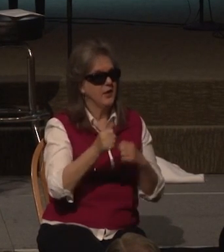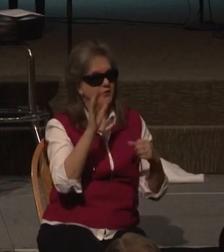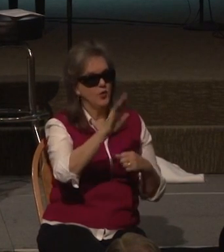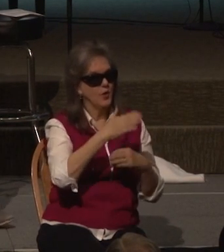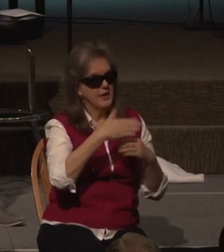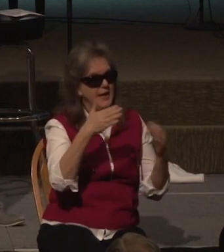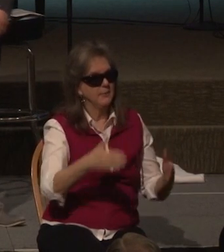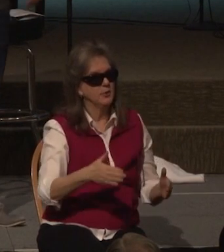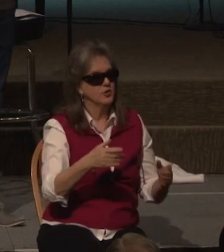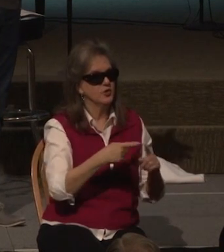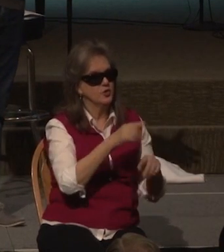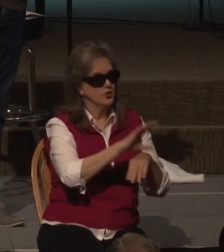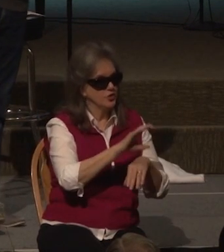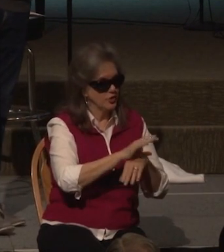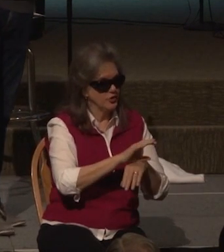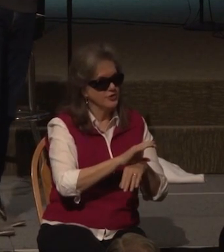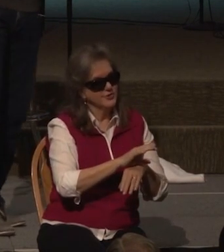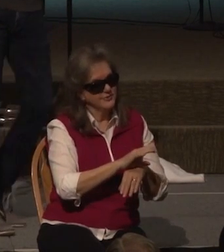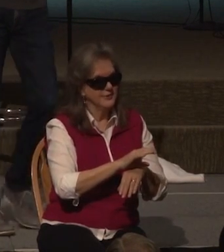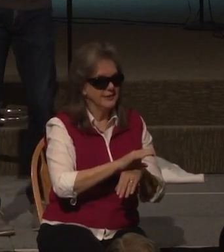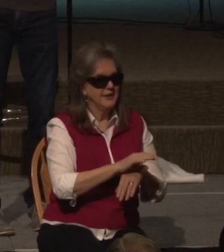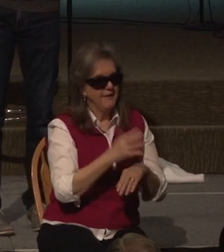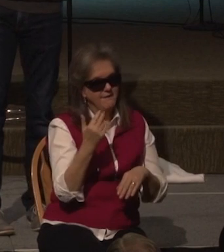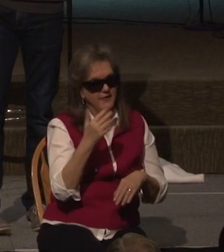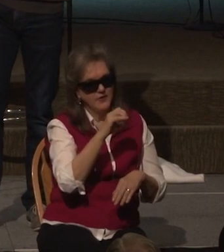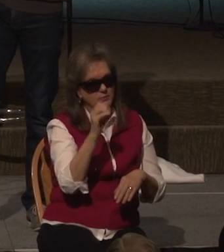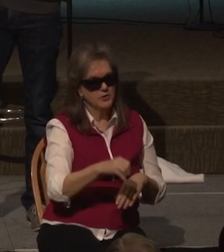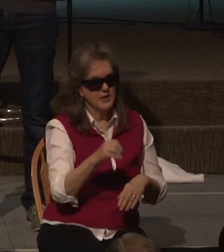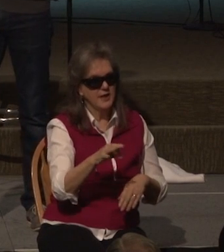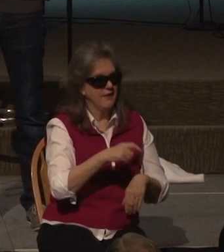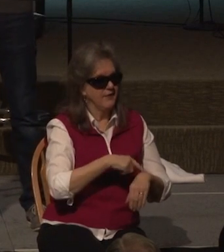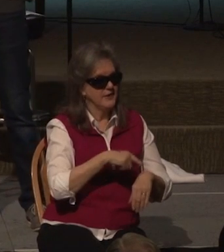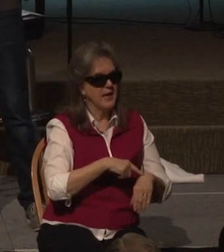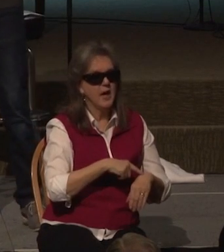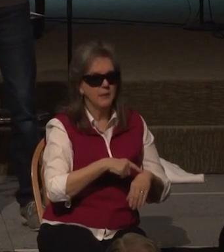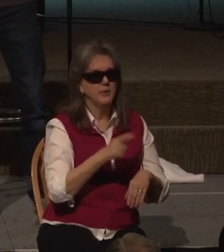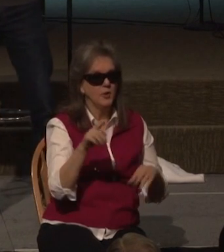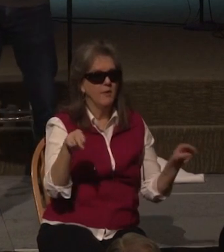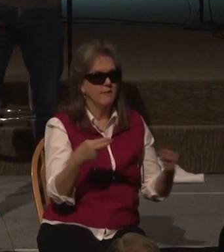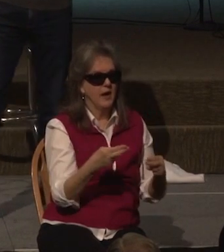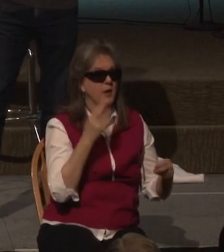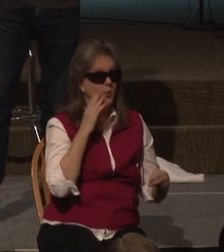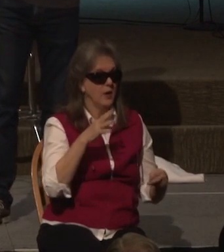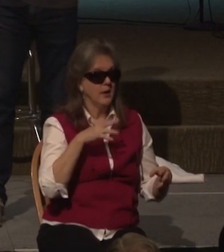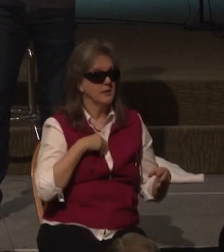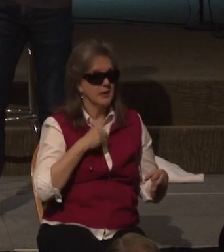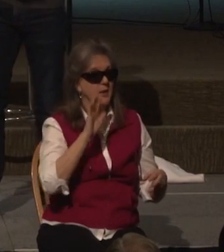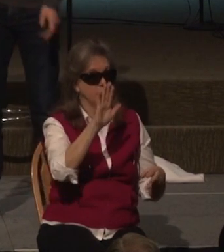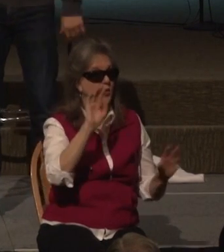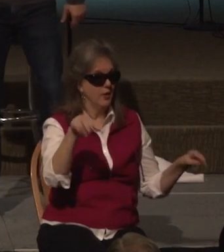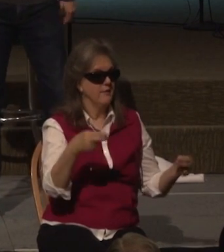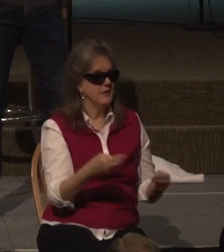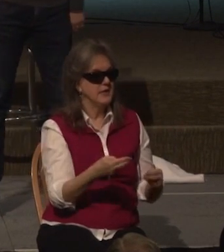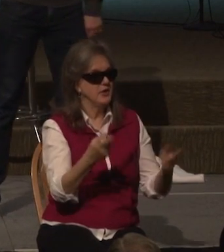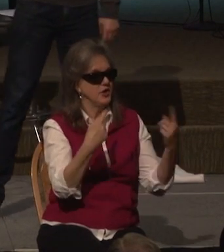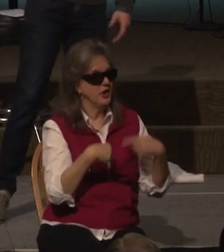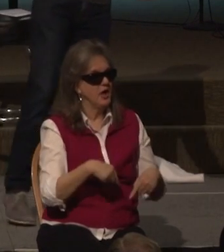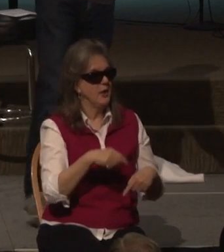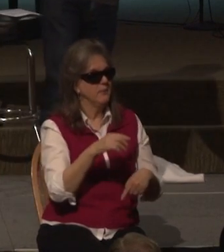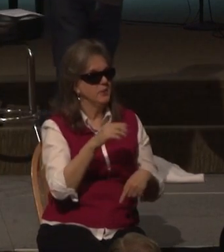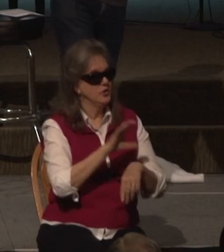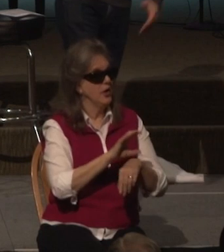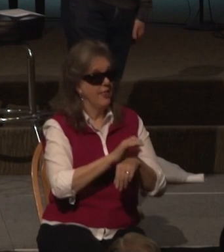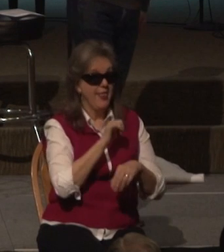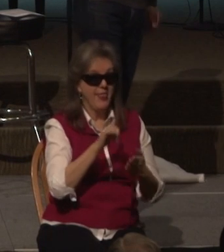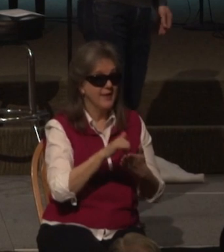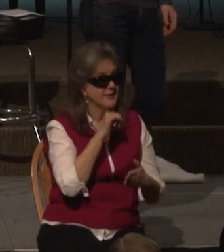church. Statistically speaking, 15% of people you invite will accept your invitation to come to church. 15%. That's